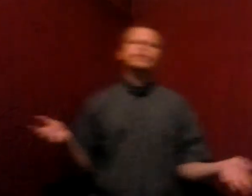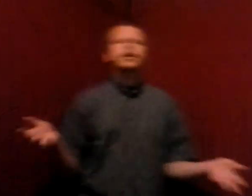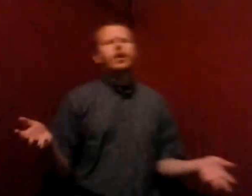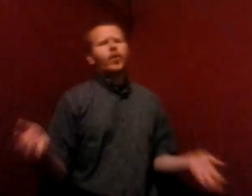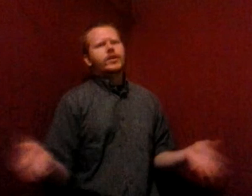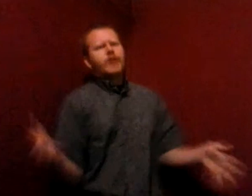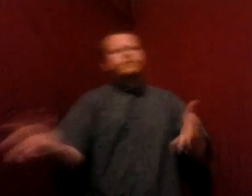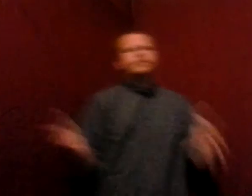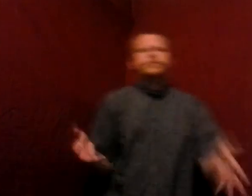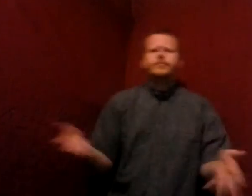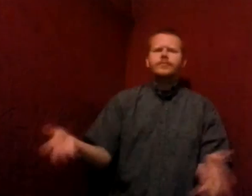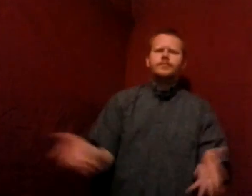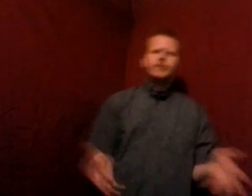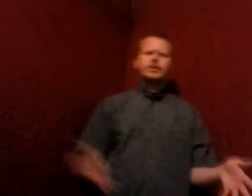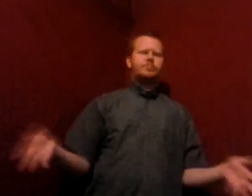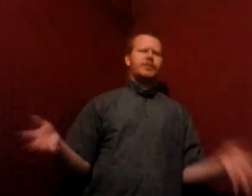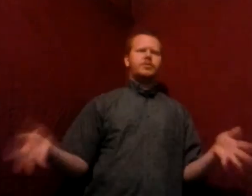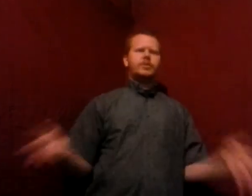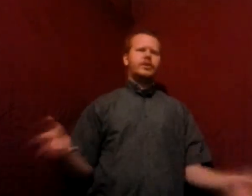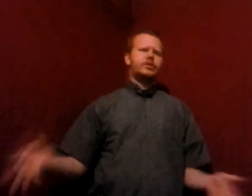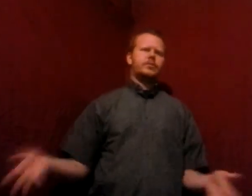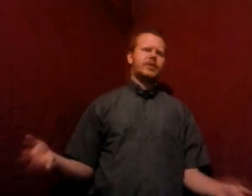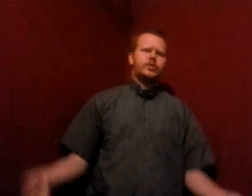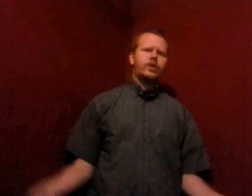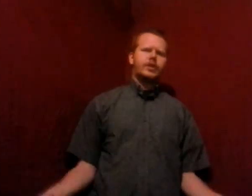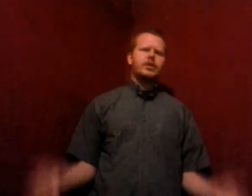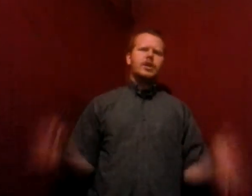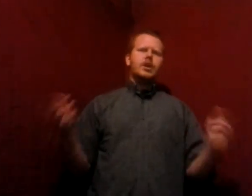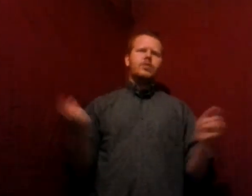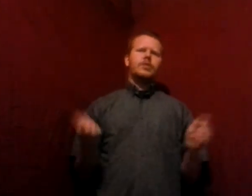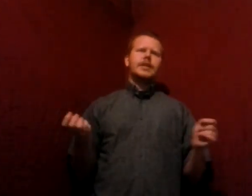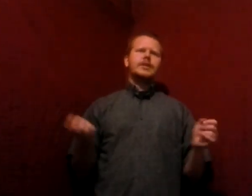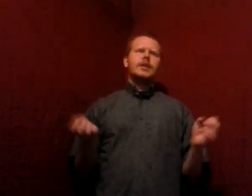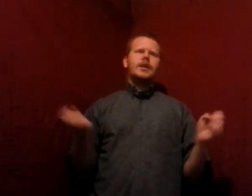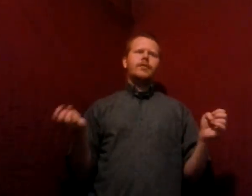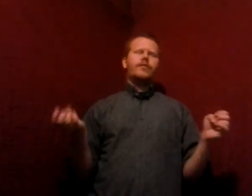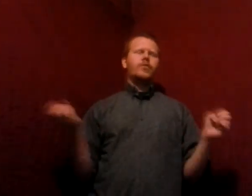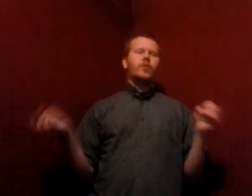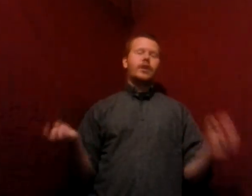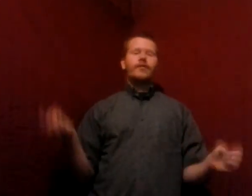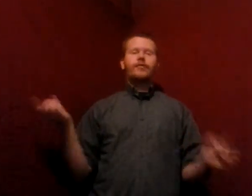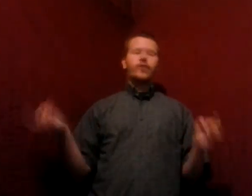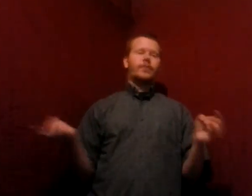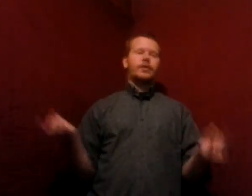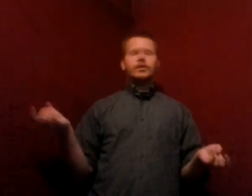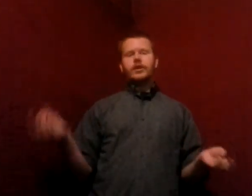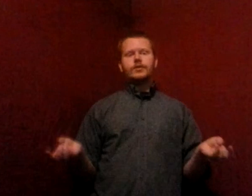keep why should i spend some attention about the animatronics well he says if you work there for 40 plus years